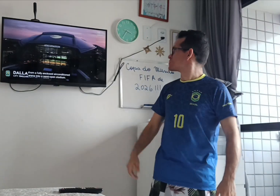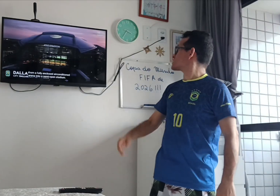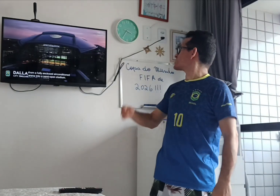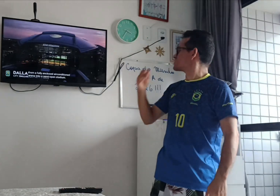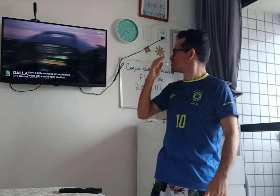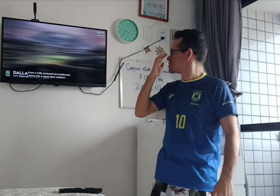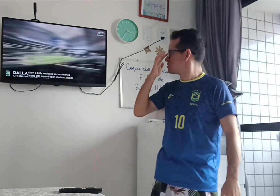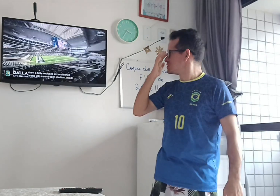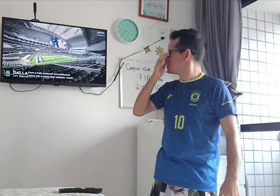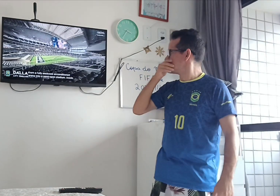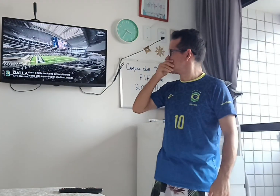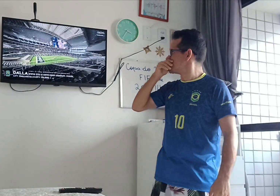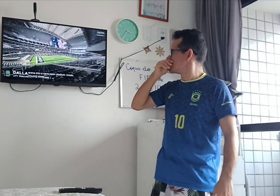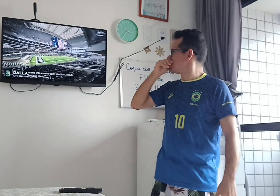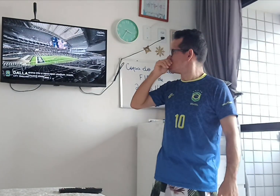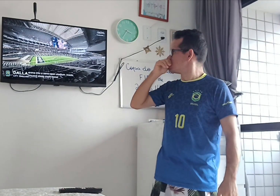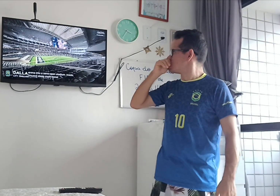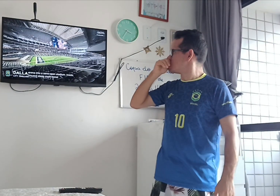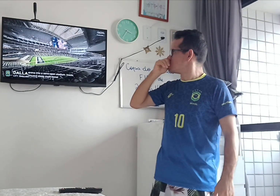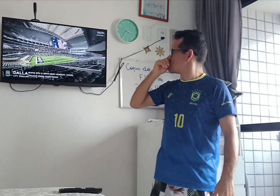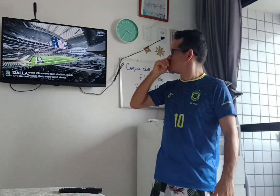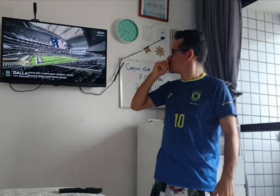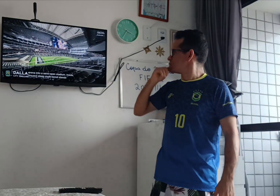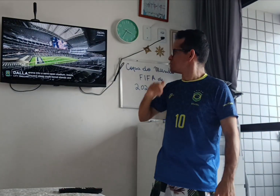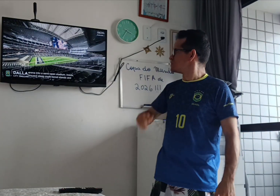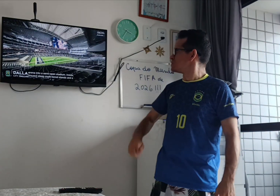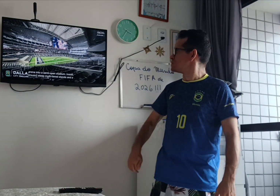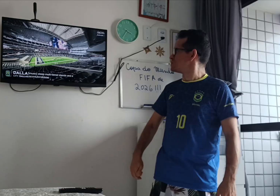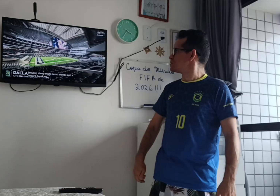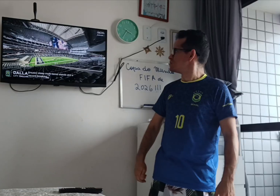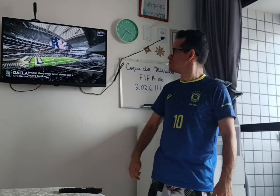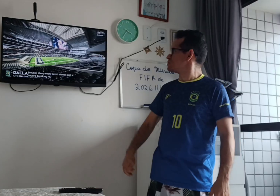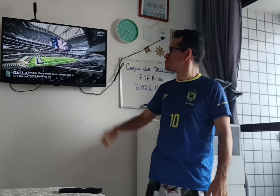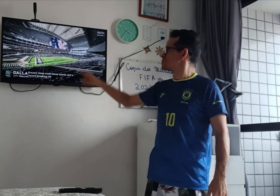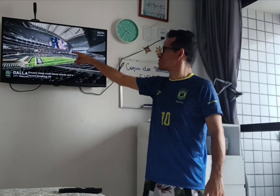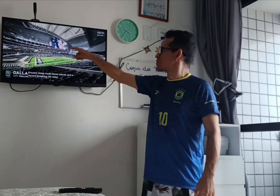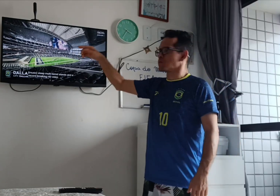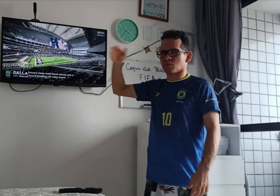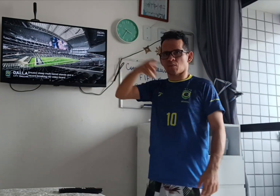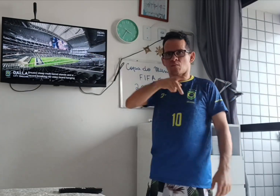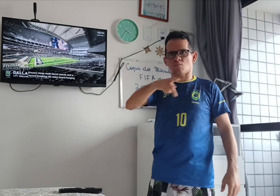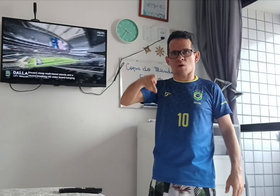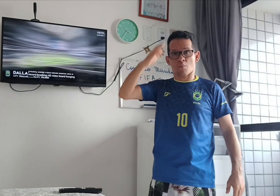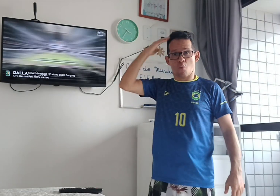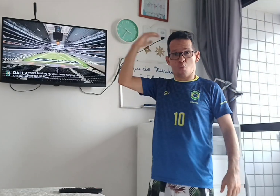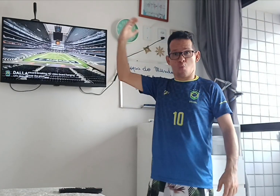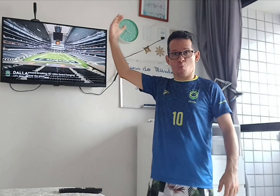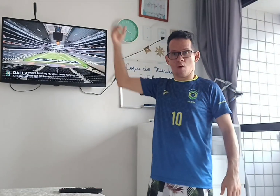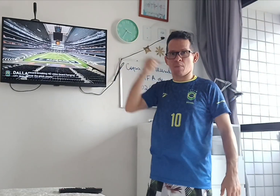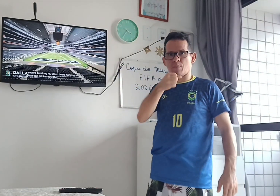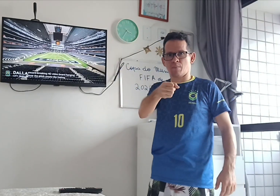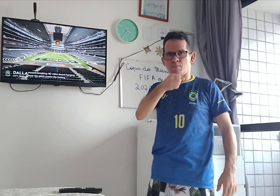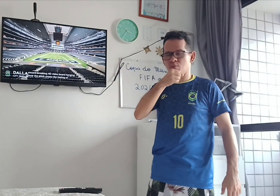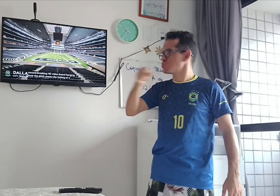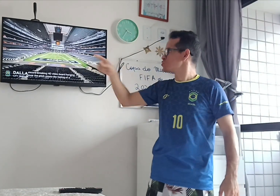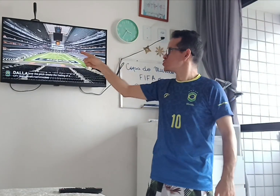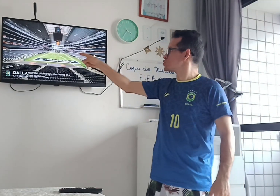stadium. Inside, steep multi-tiered stands and a record-breaking HD video board hanging over the pitch create the feeling of a